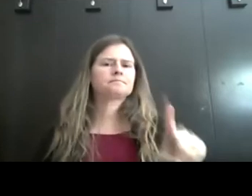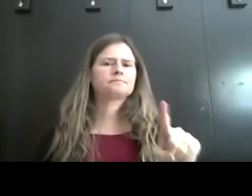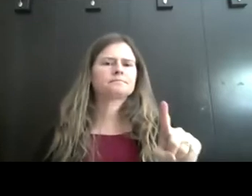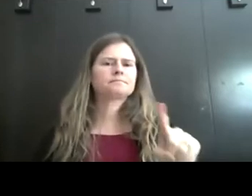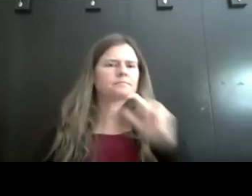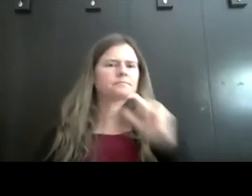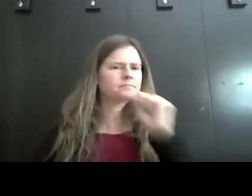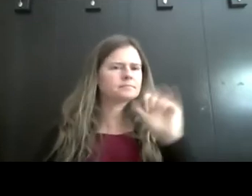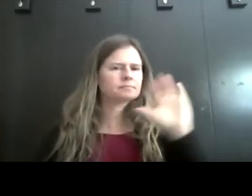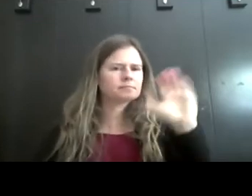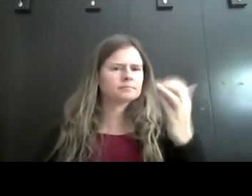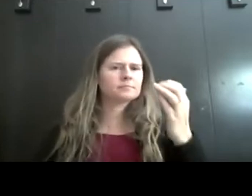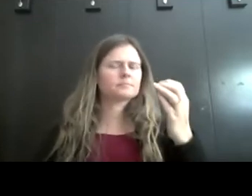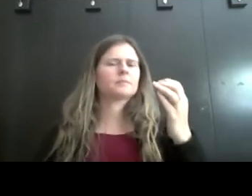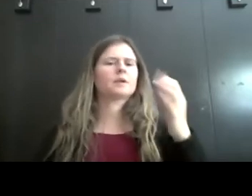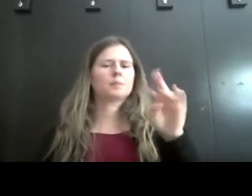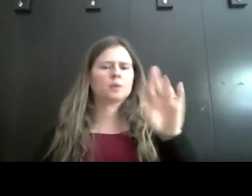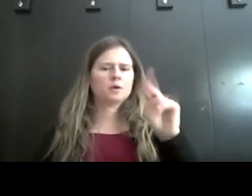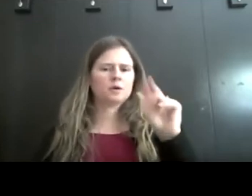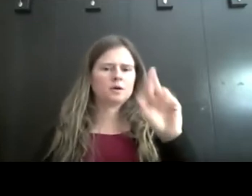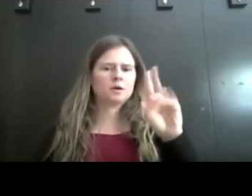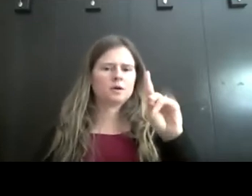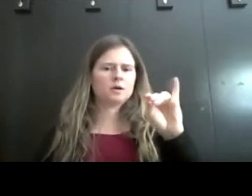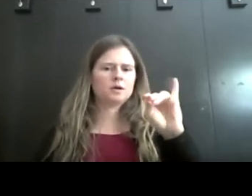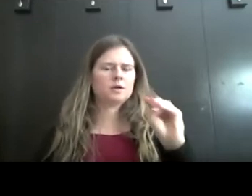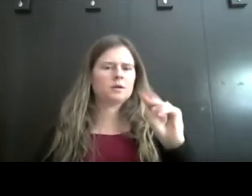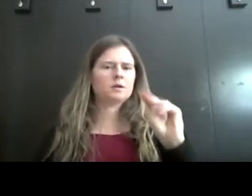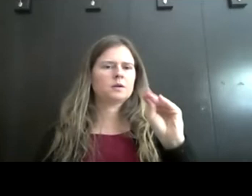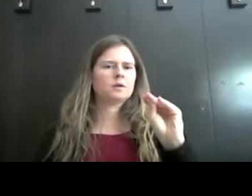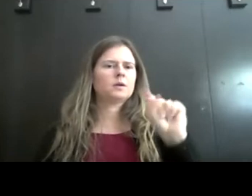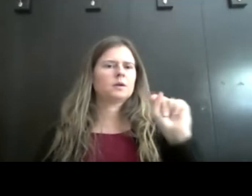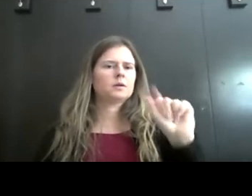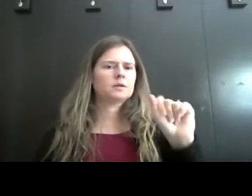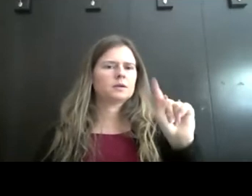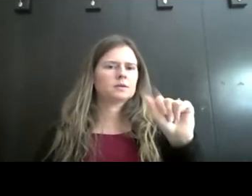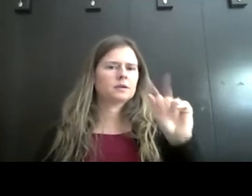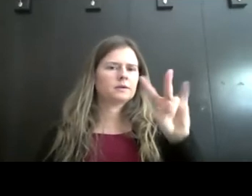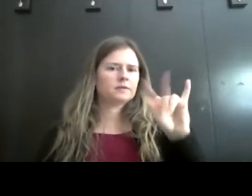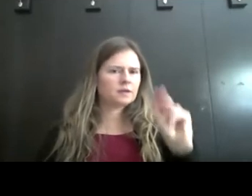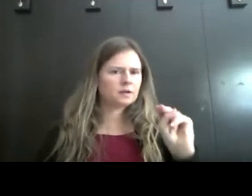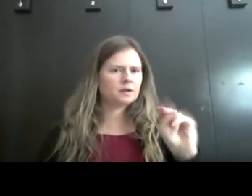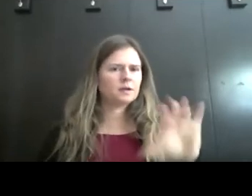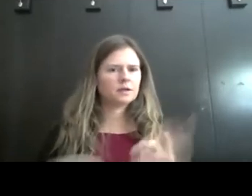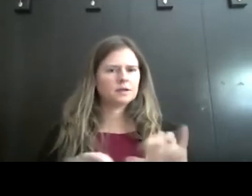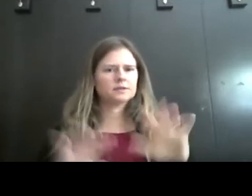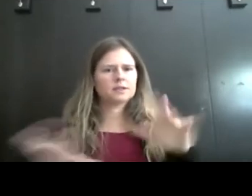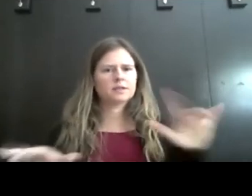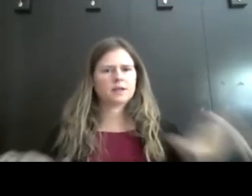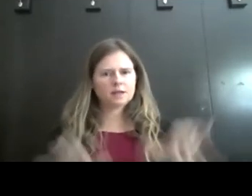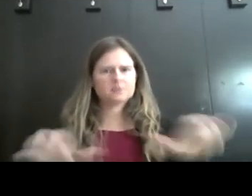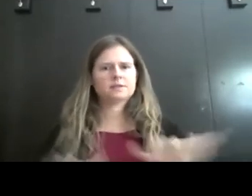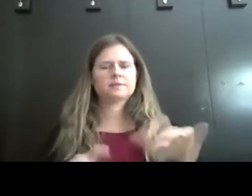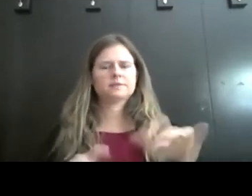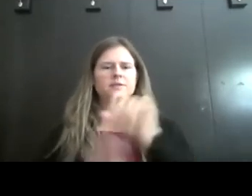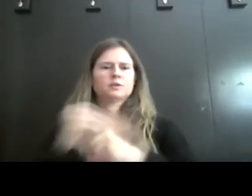the Fernandinho Tataviam did tribal activities from 1900